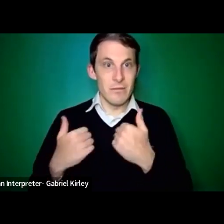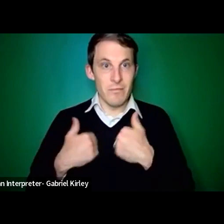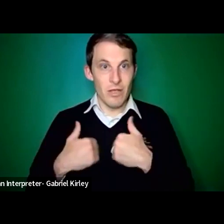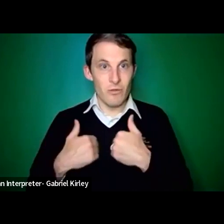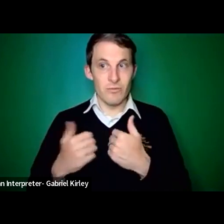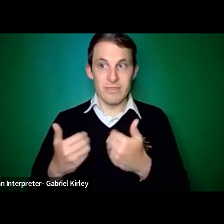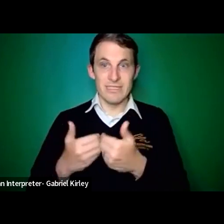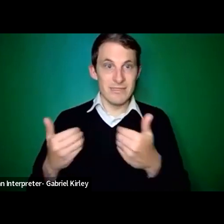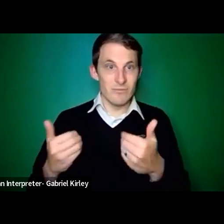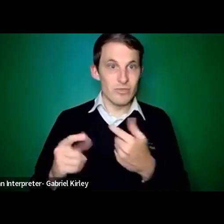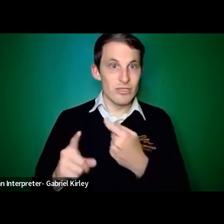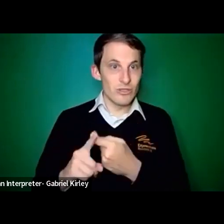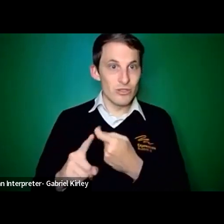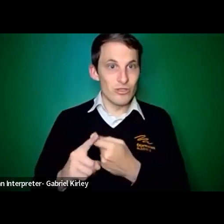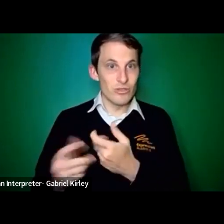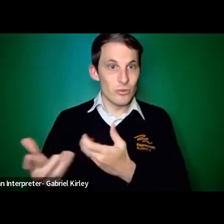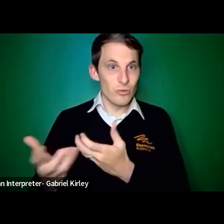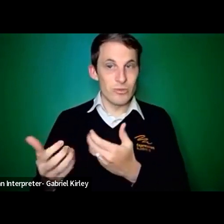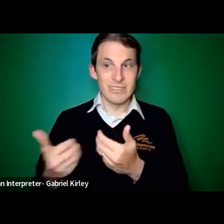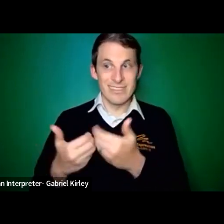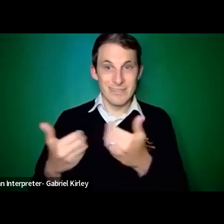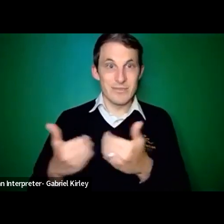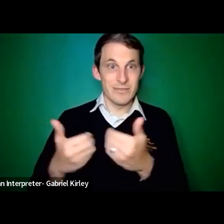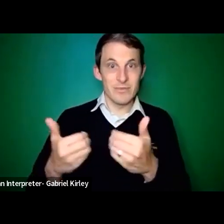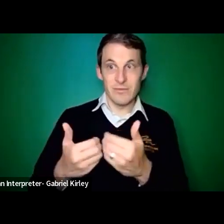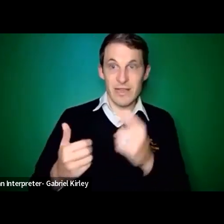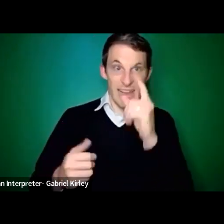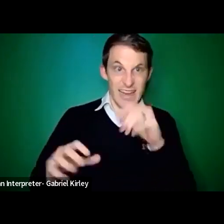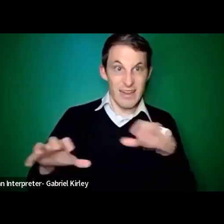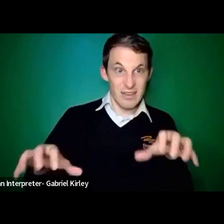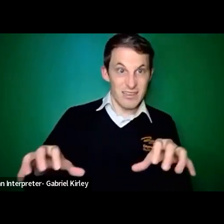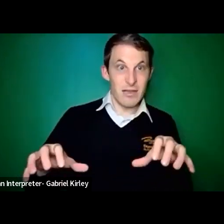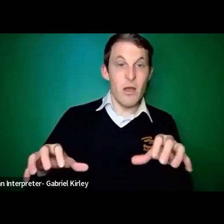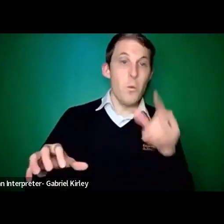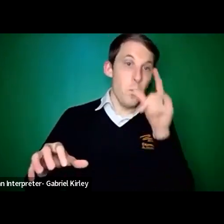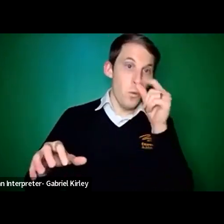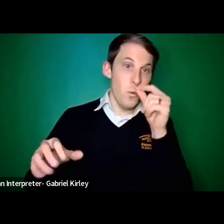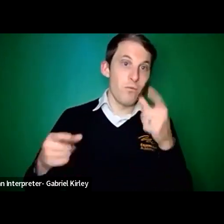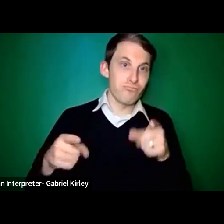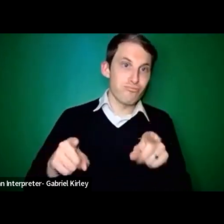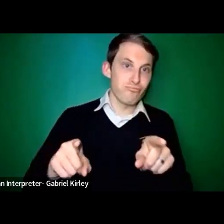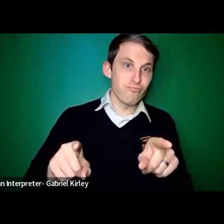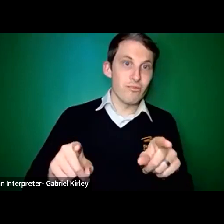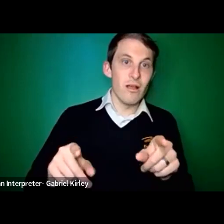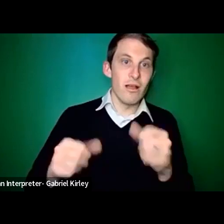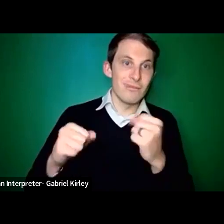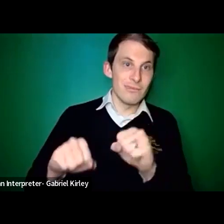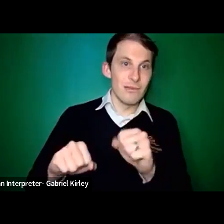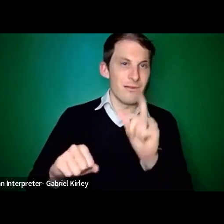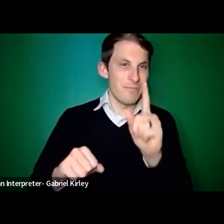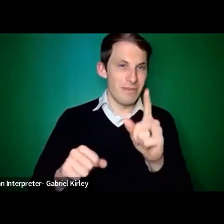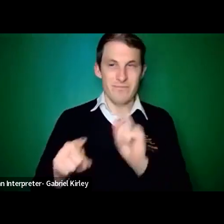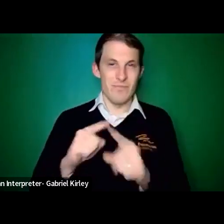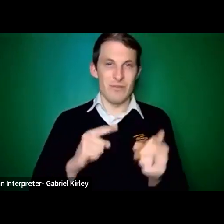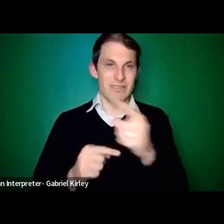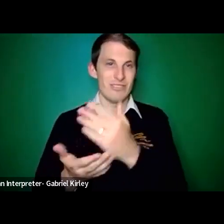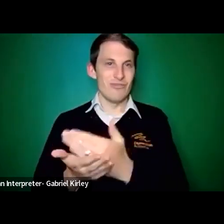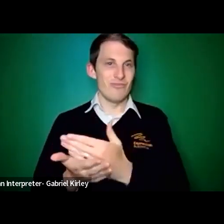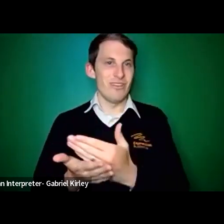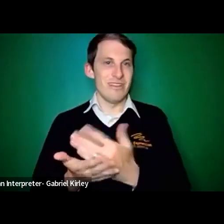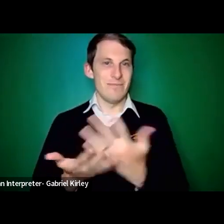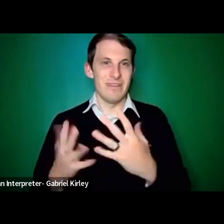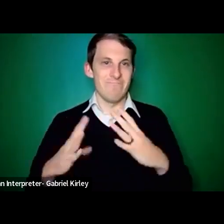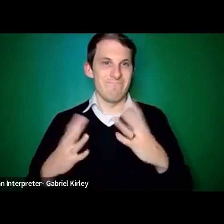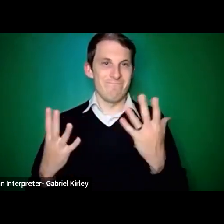of us don't have the opportunity to do that. And it's almost inevitable that it will spread across